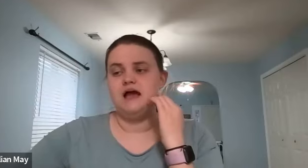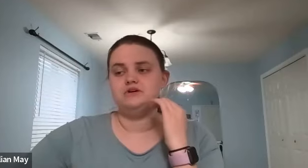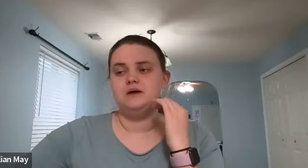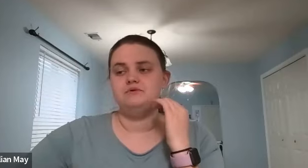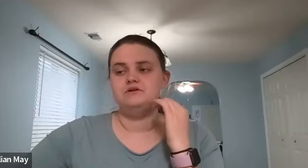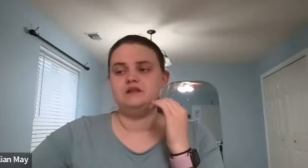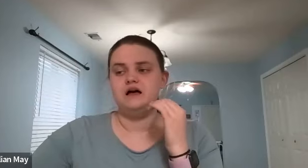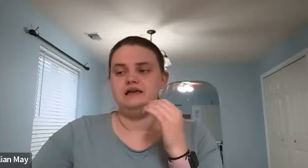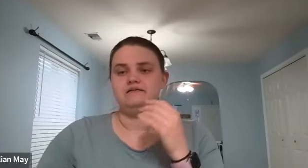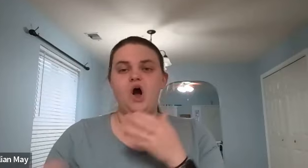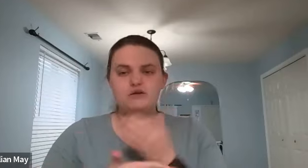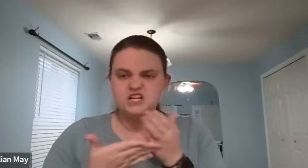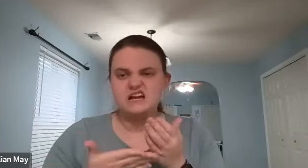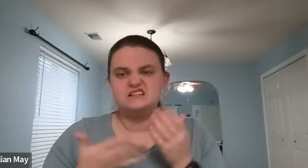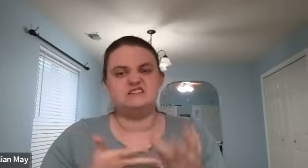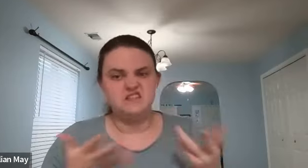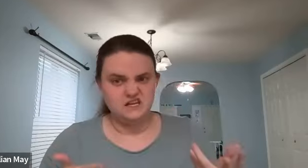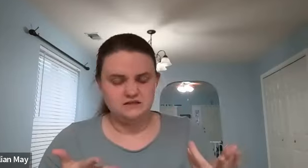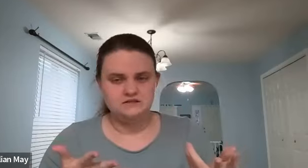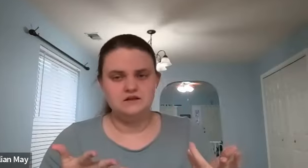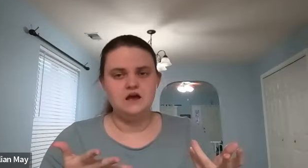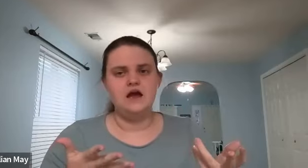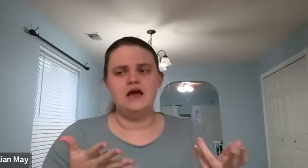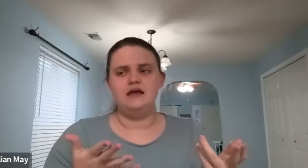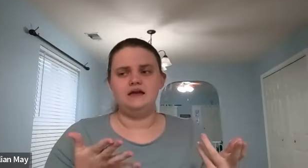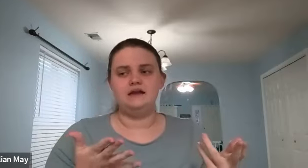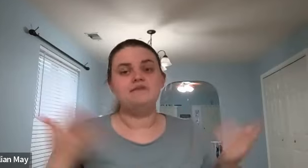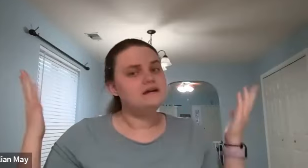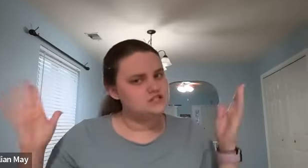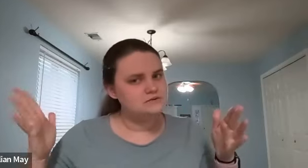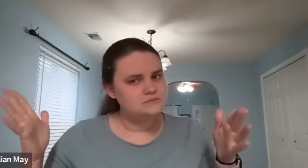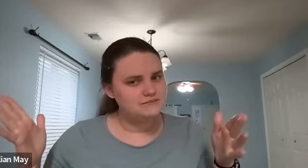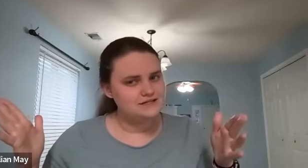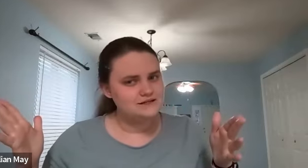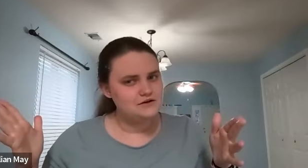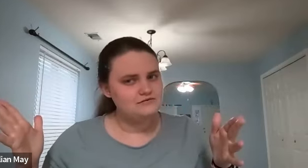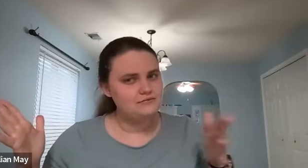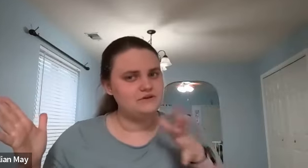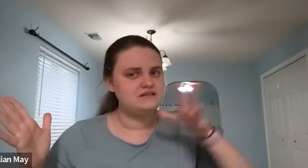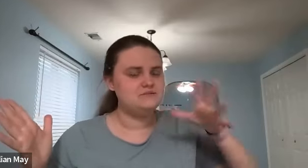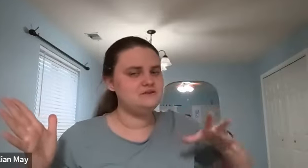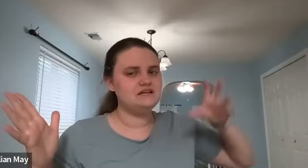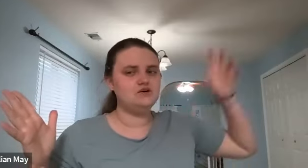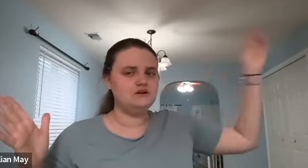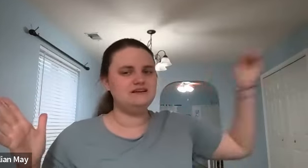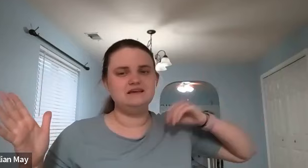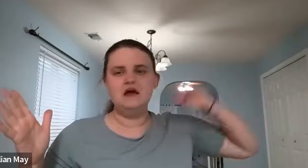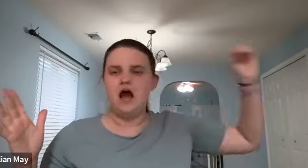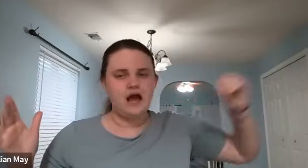a couple of like objects and things. And if I do repeat myself with some of them, because